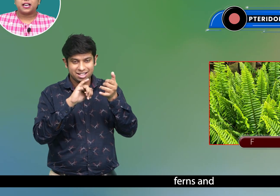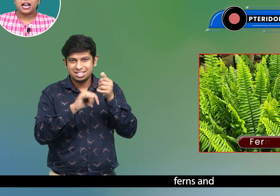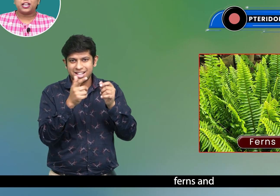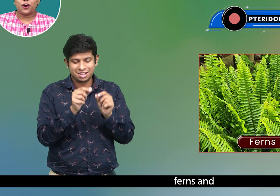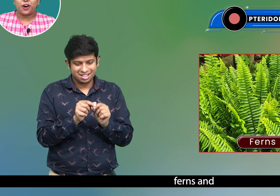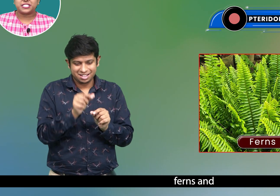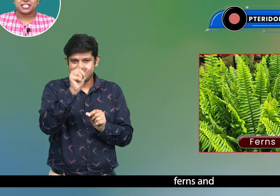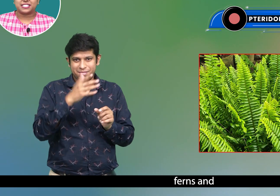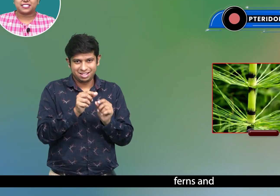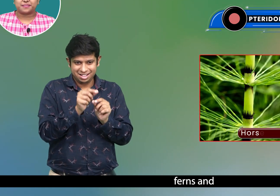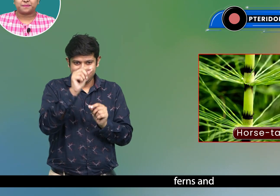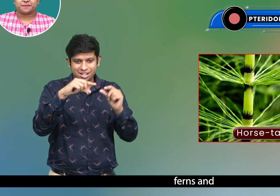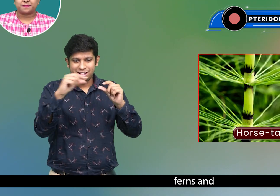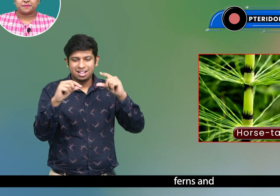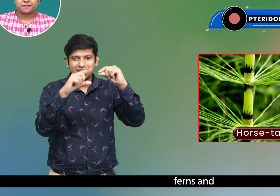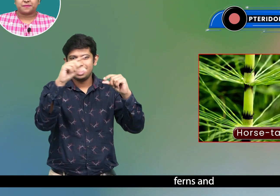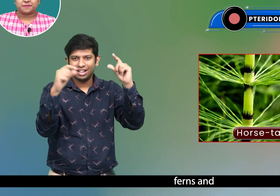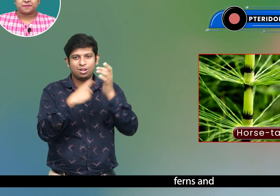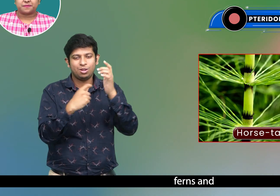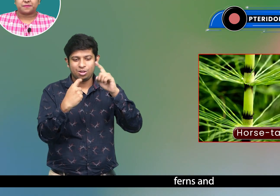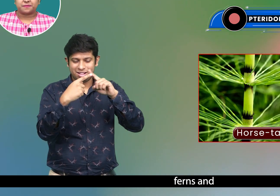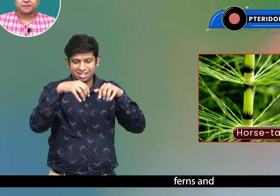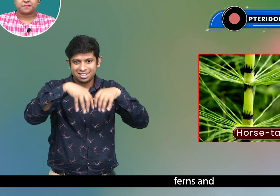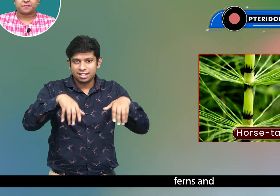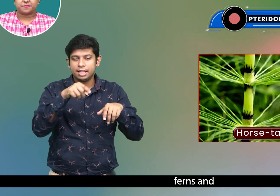ferns and horsetails.